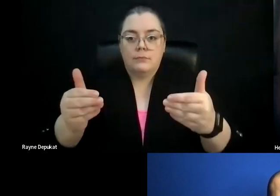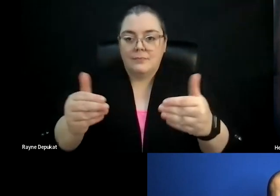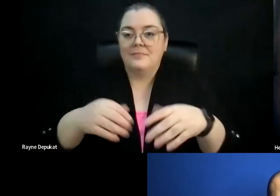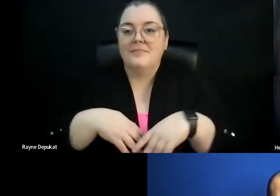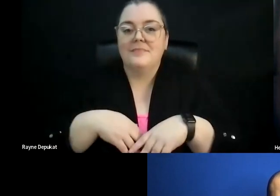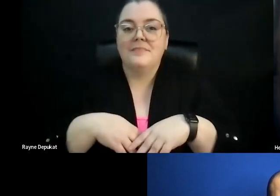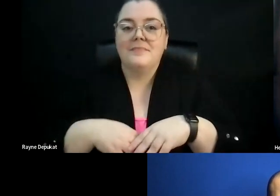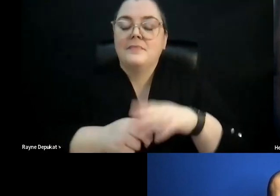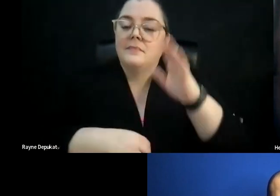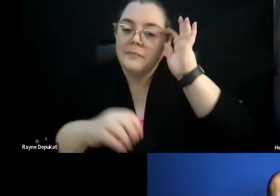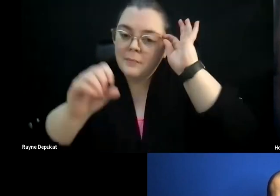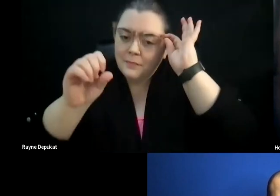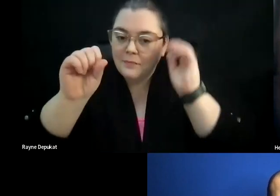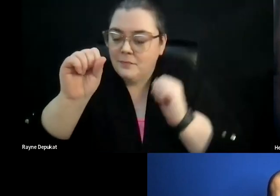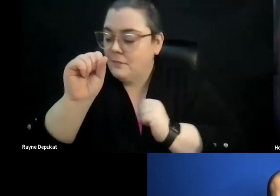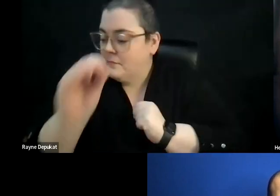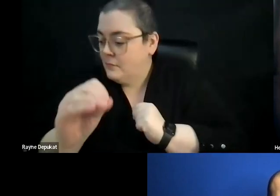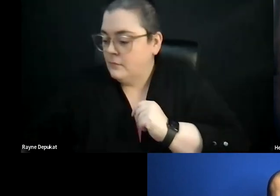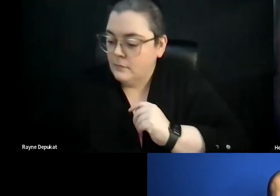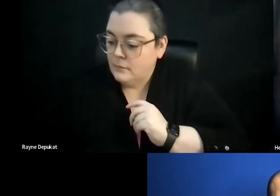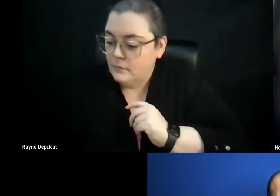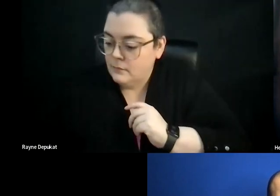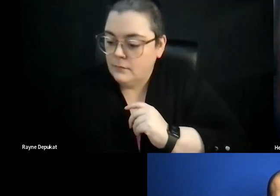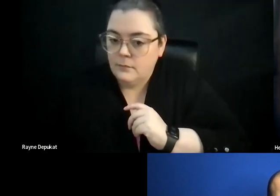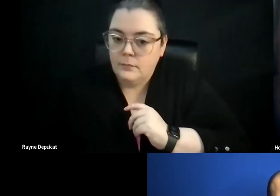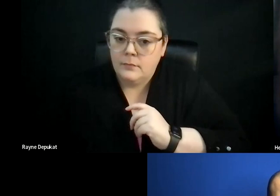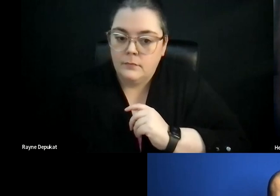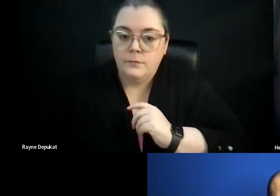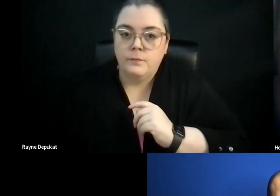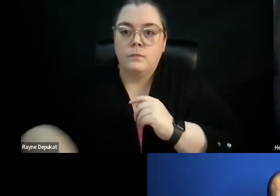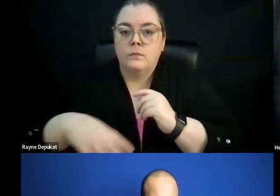Seems like there's no opinions about discussing this first, so I guess we'll just move on.